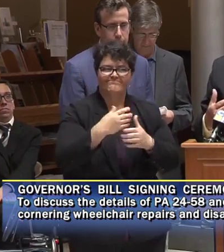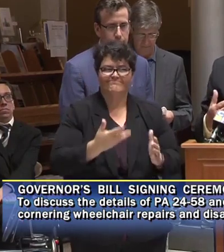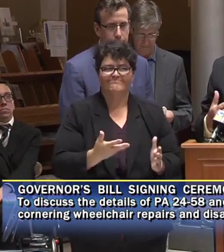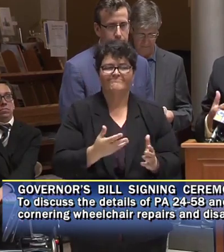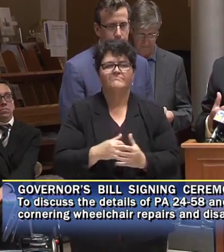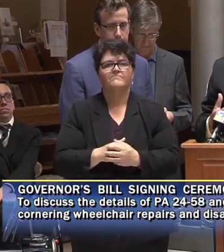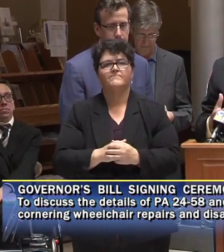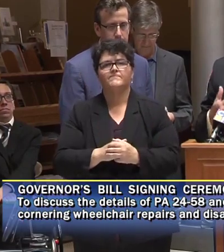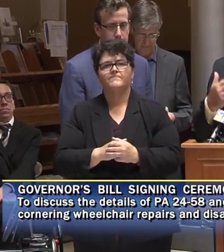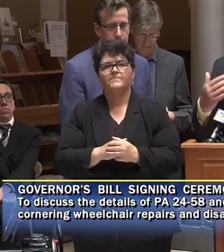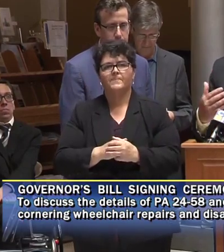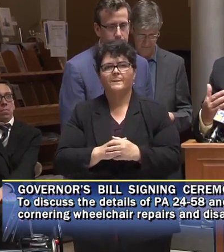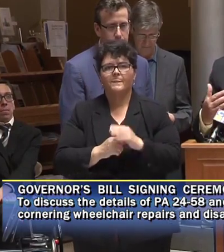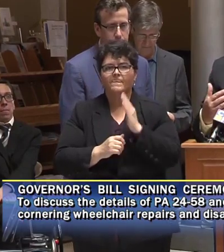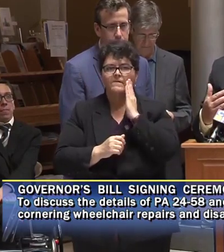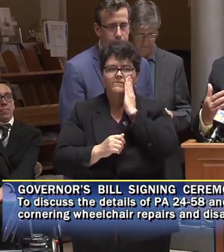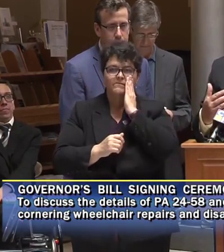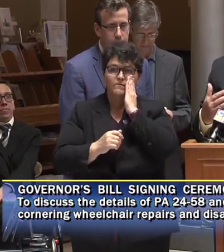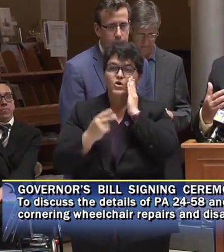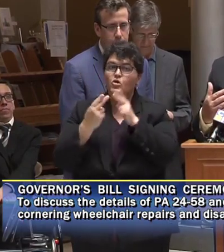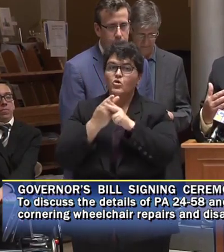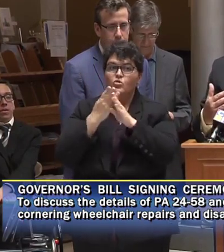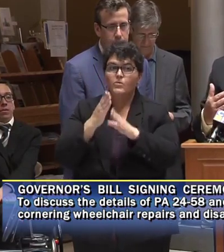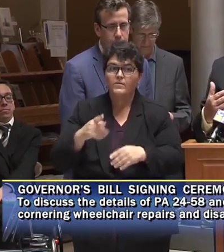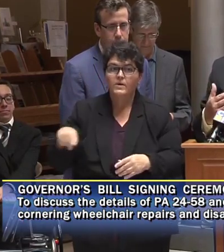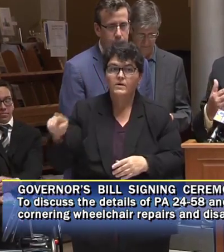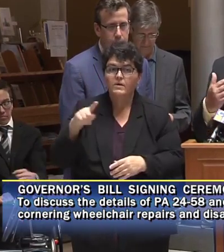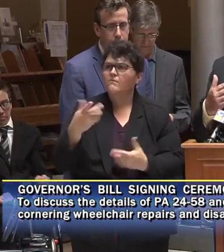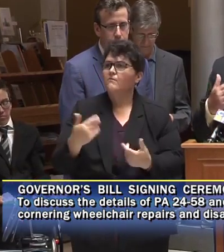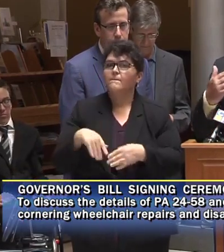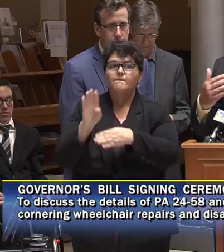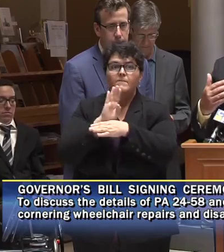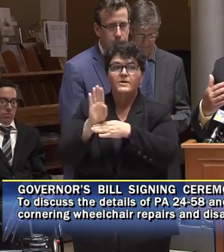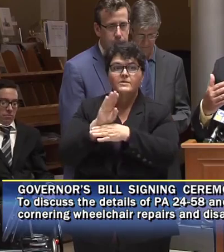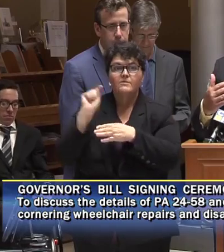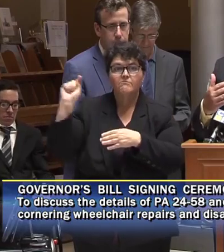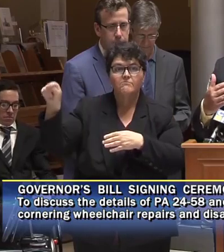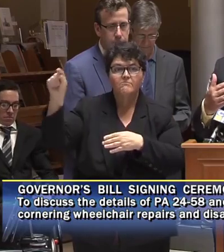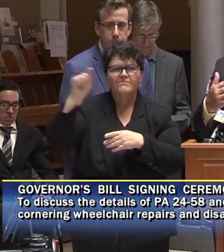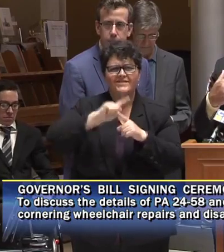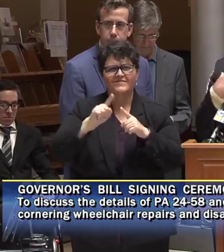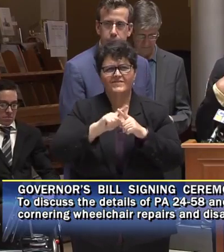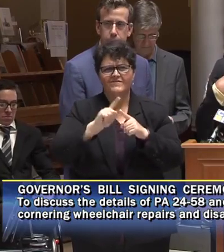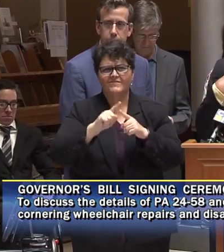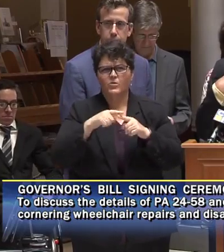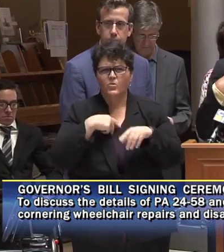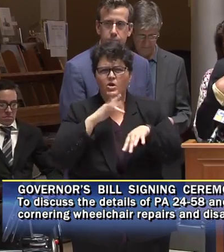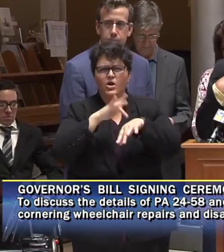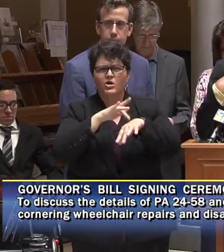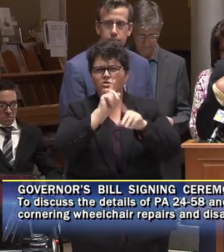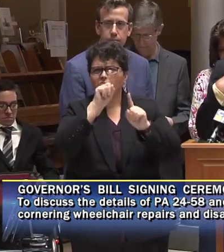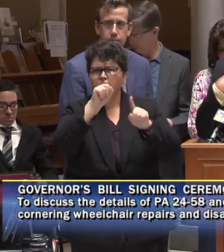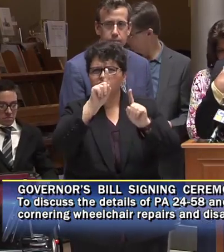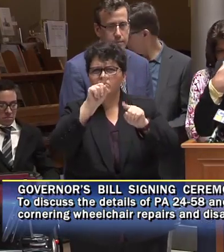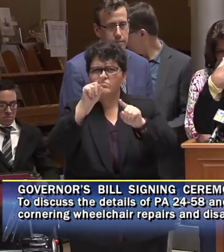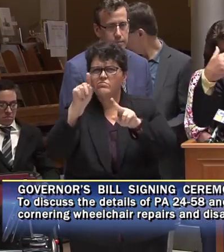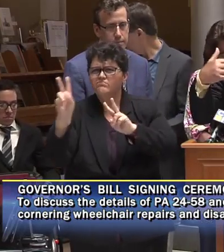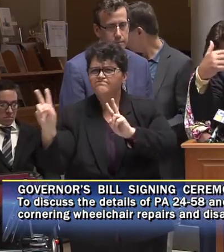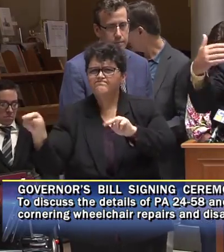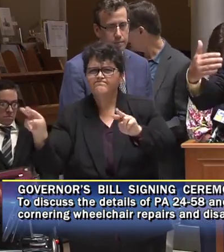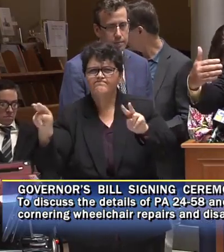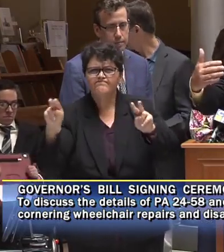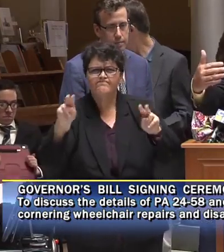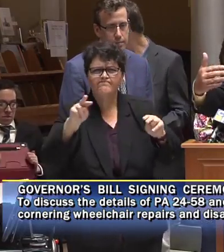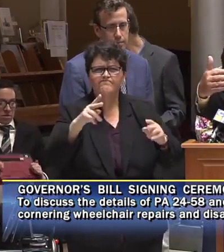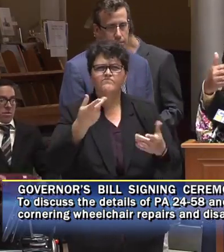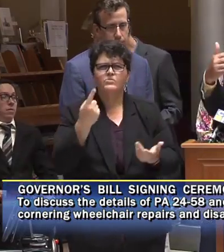all consumers and the businesses. So we actually did site visits ourselves as legislators to find